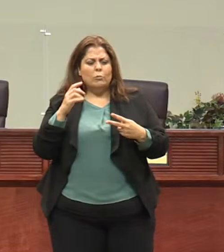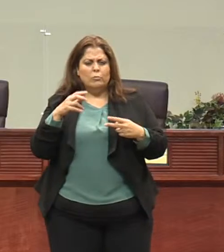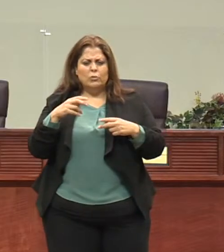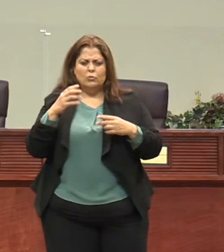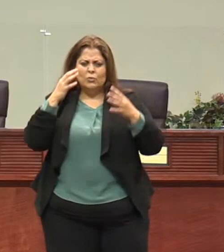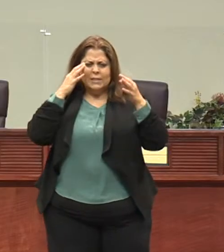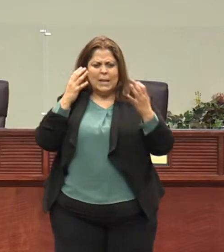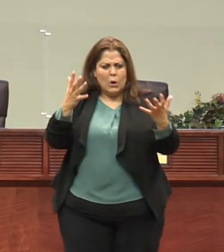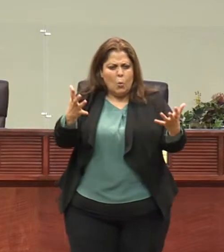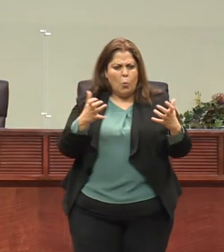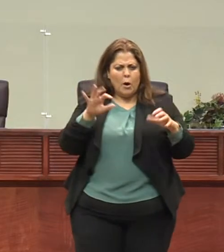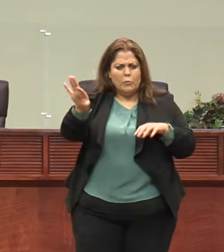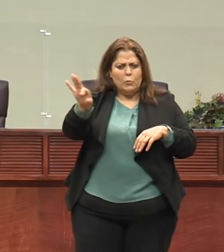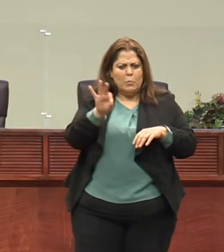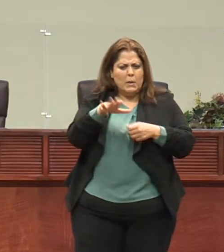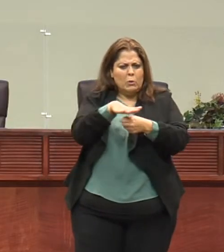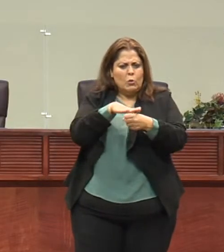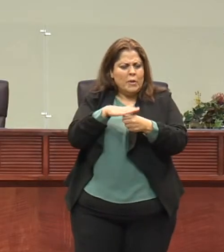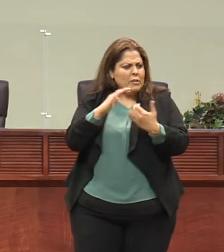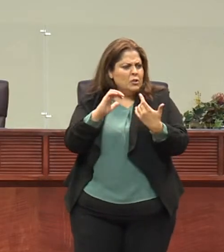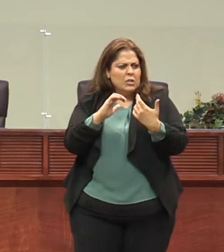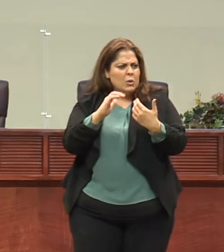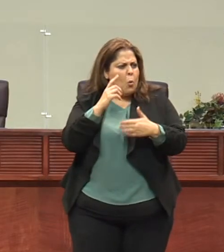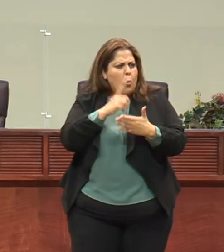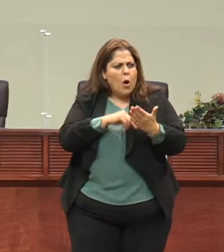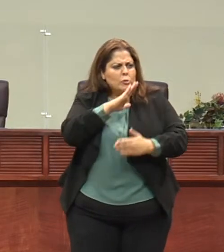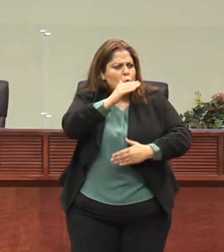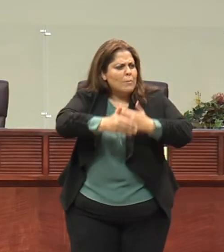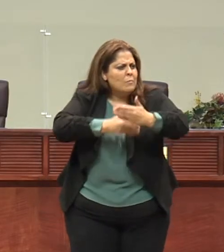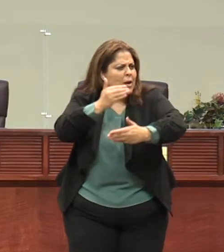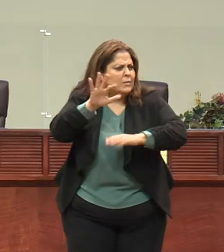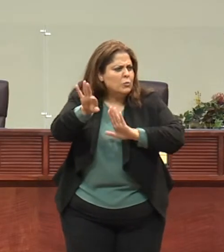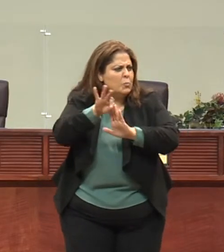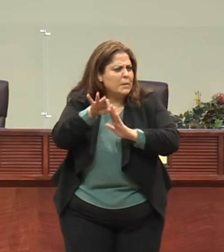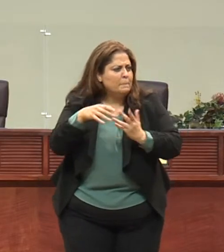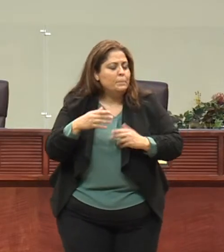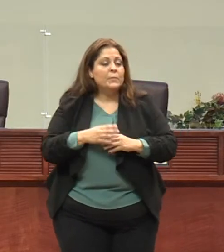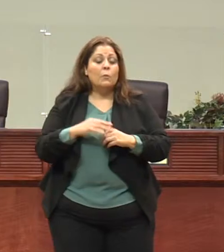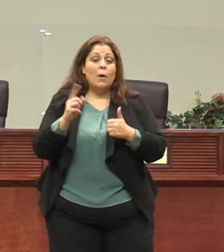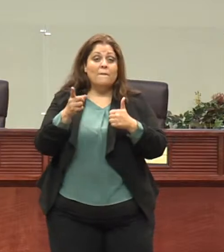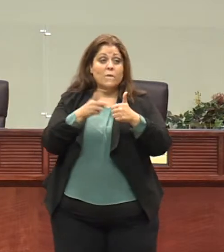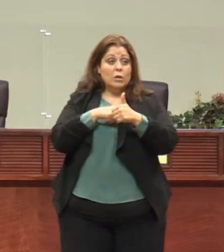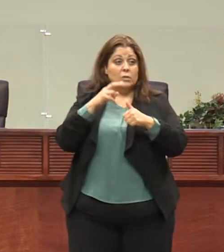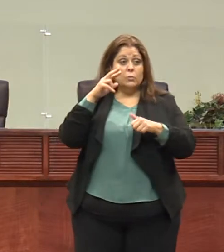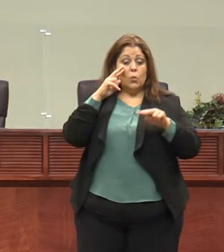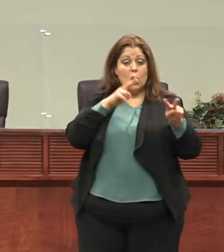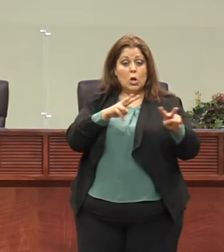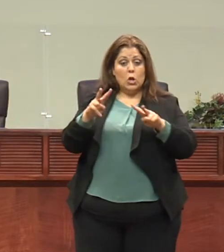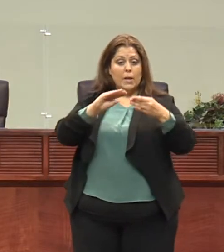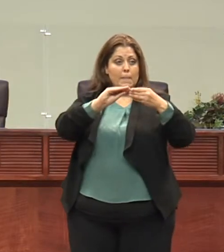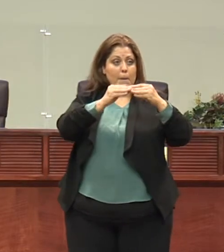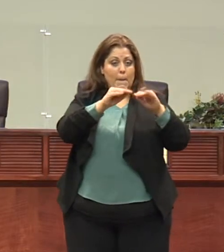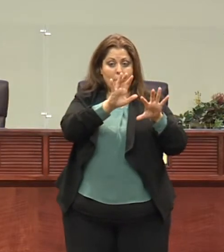to best serve the community? Well, we look at the demographics, we look at the data, where we may be seeing outbreaks,